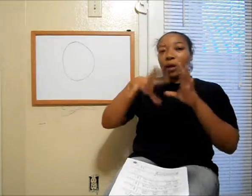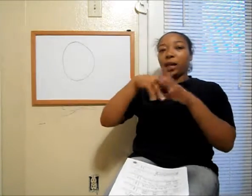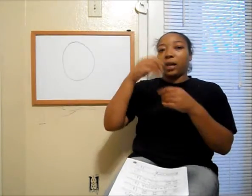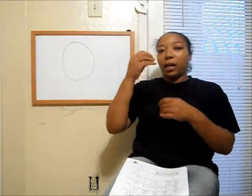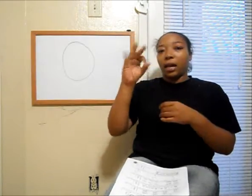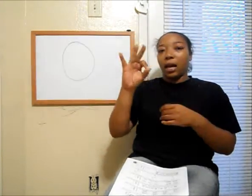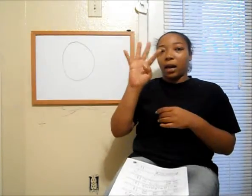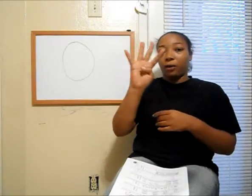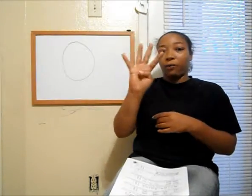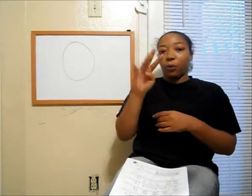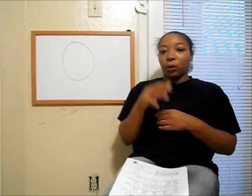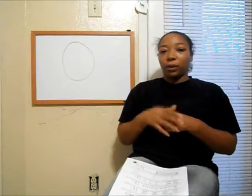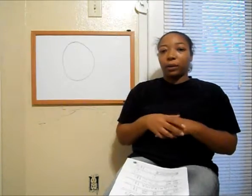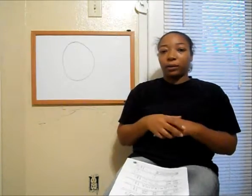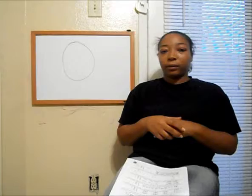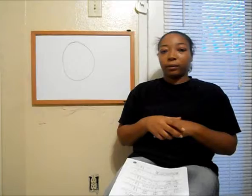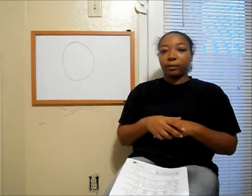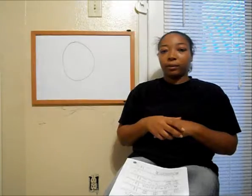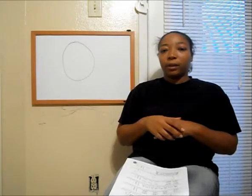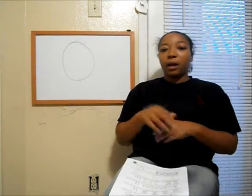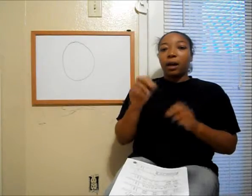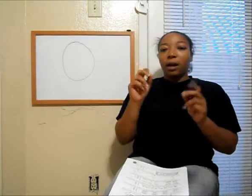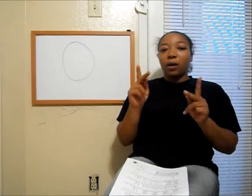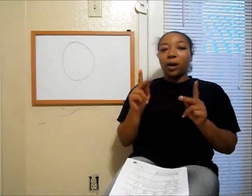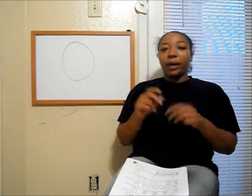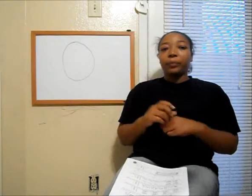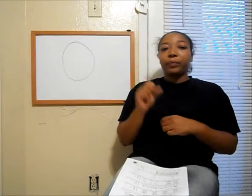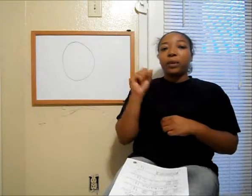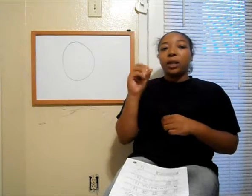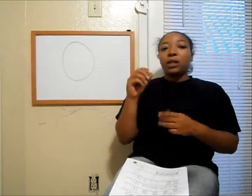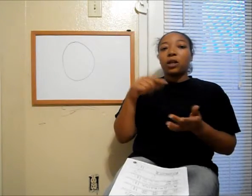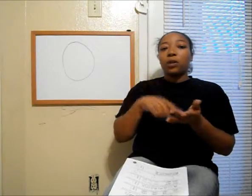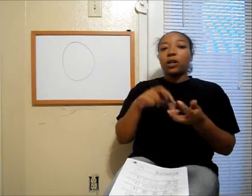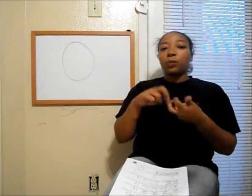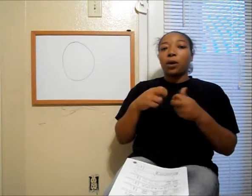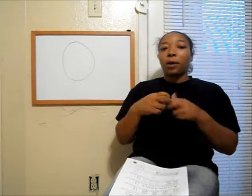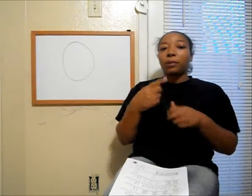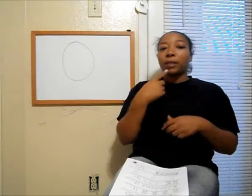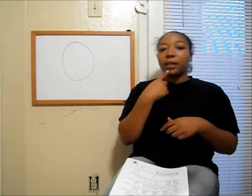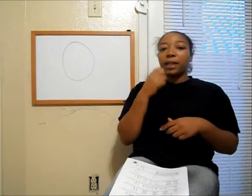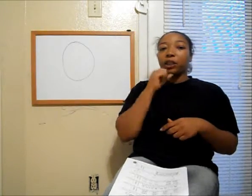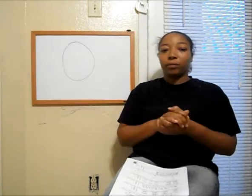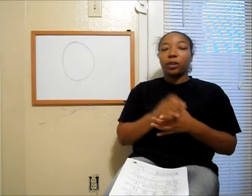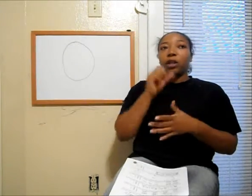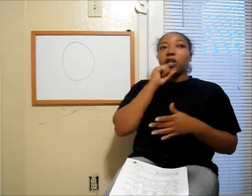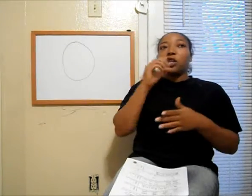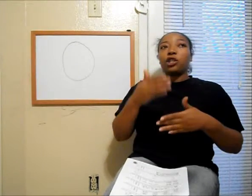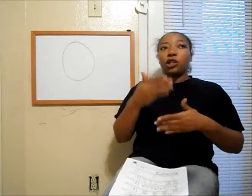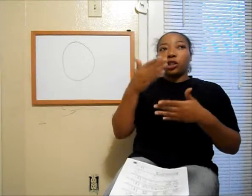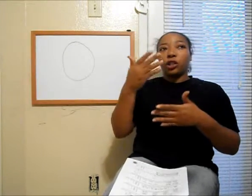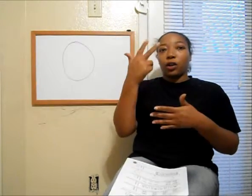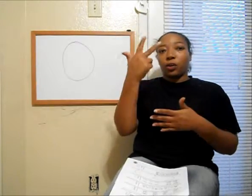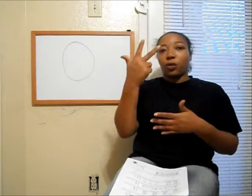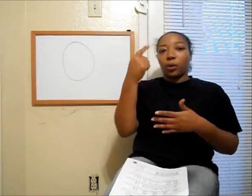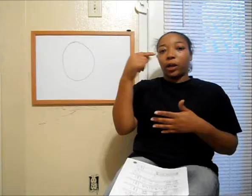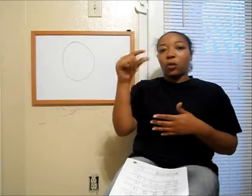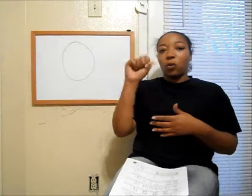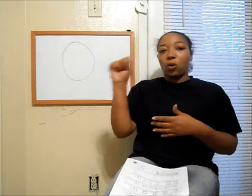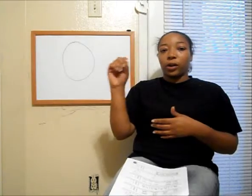3 out of 4. Okay, so this problem says she took